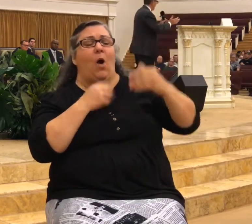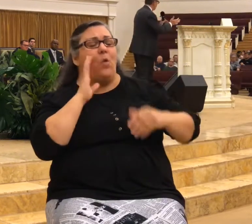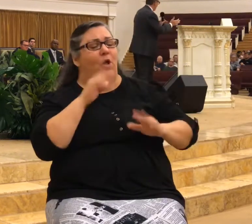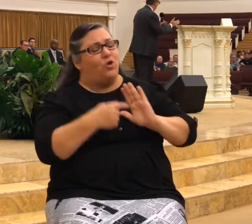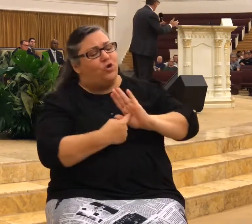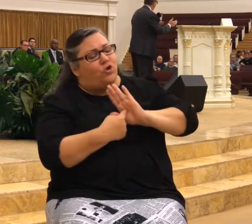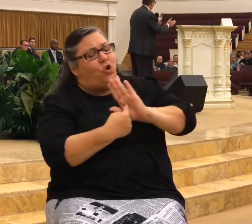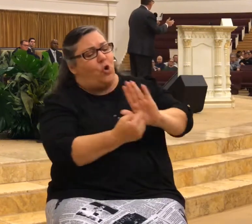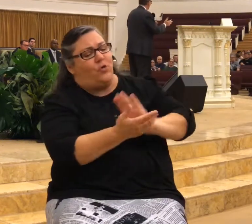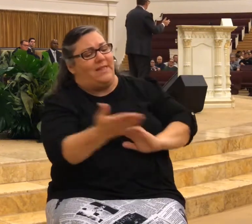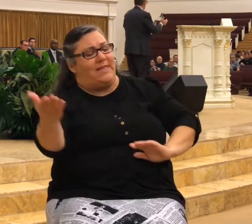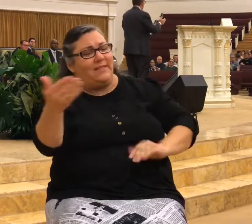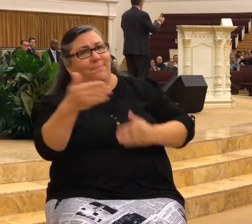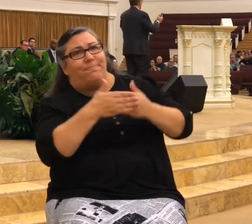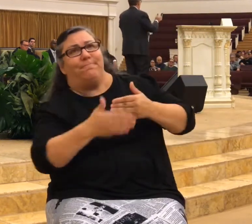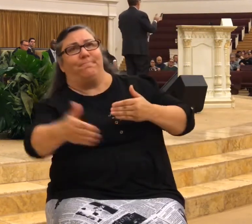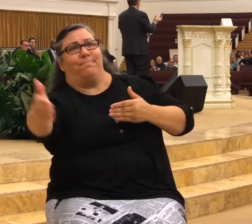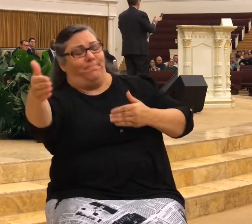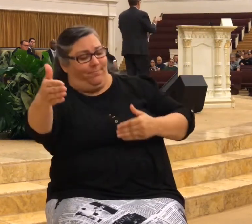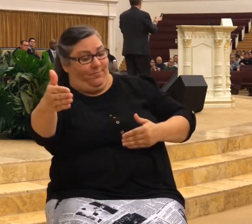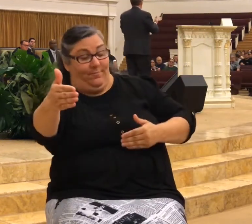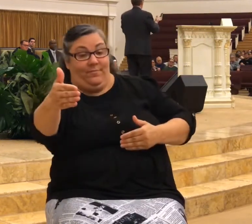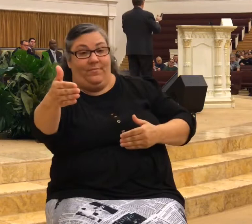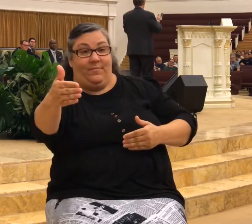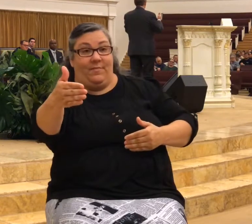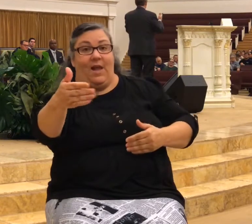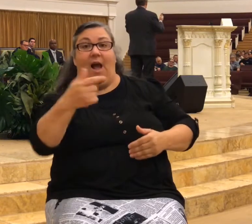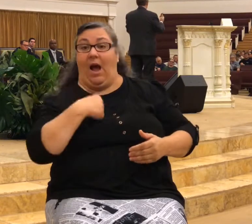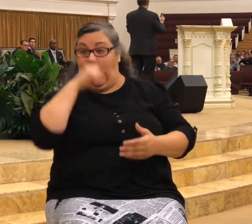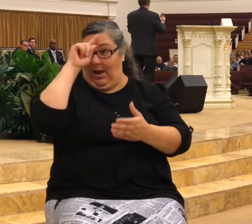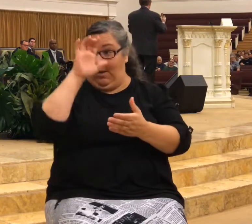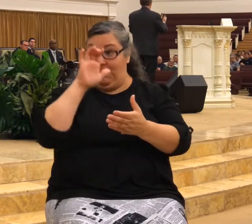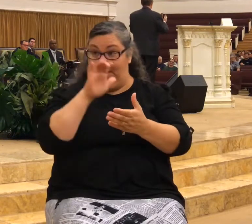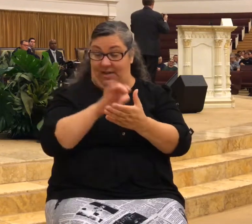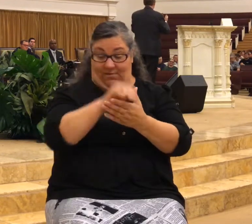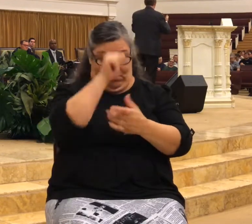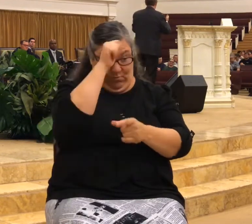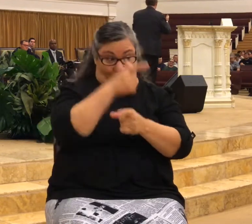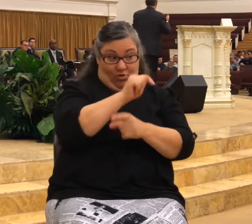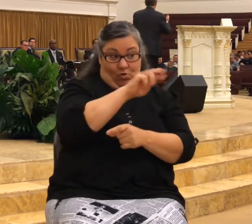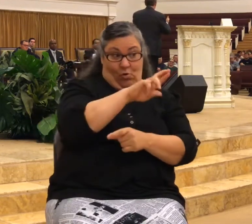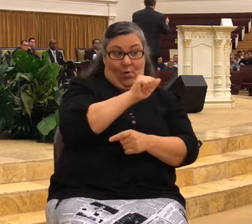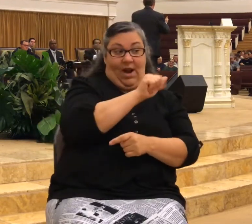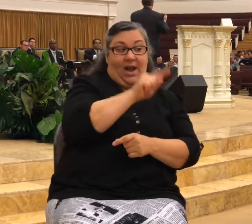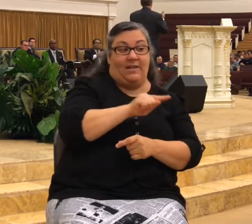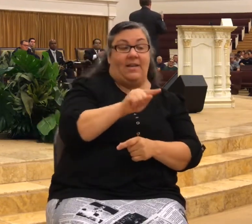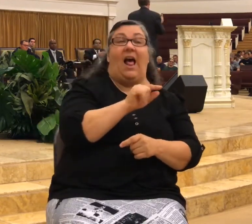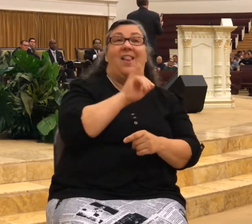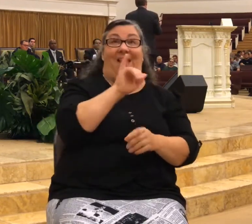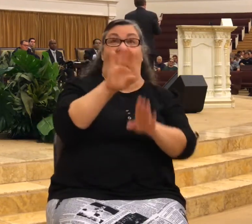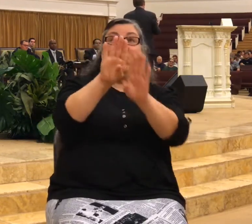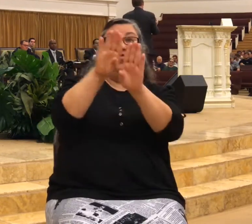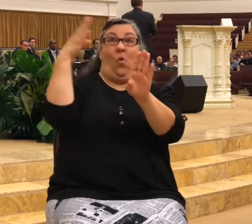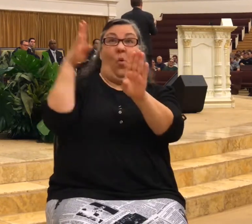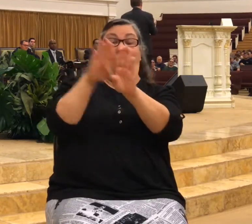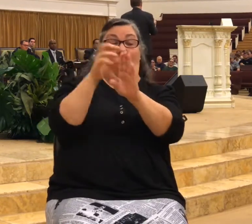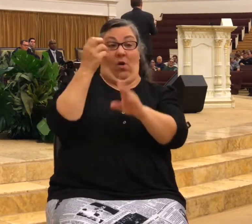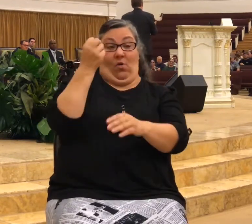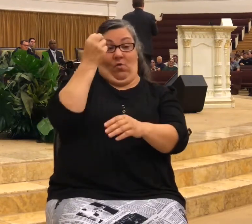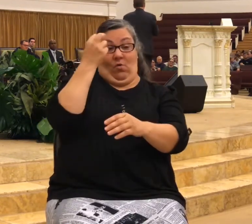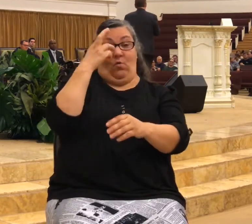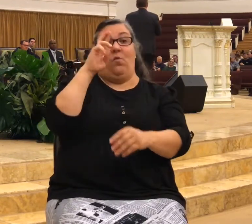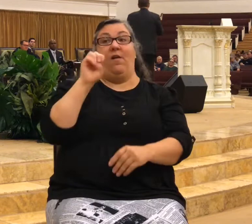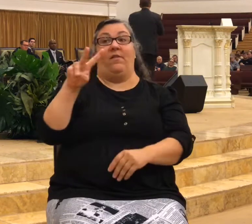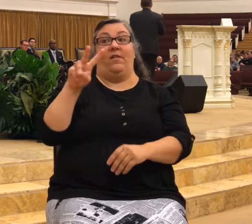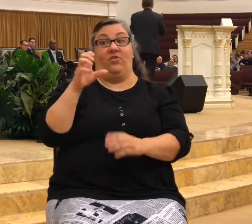thee things hereafter. I believe, Brother Trazis, that this door of Revelation chapter